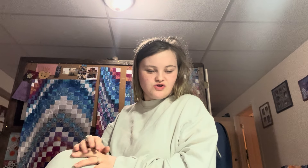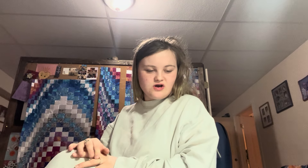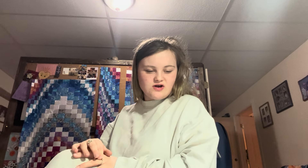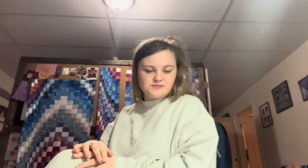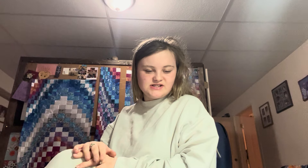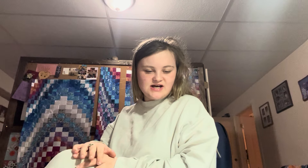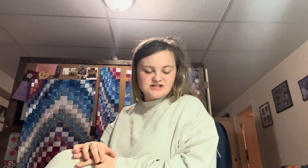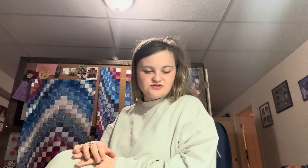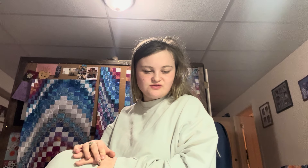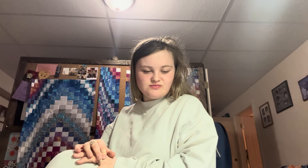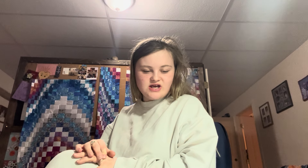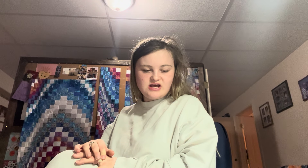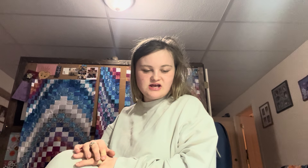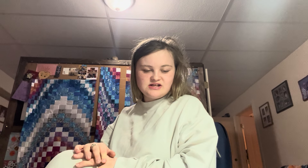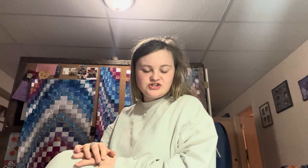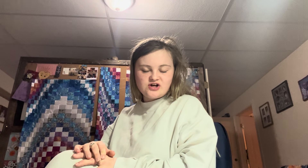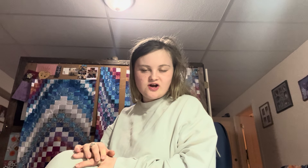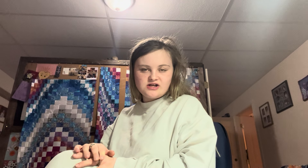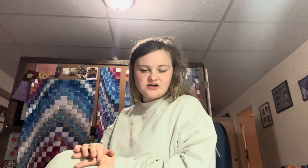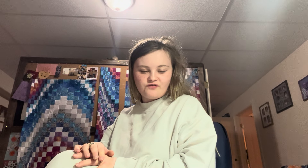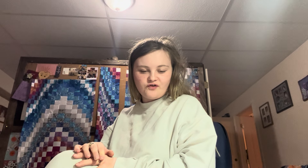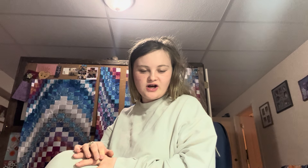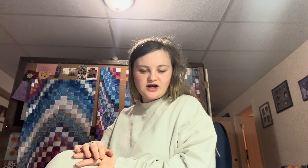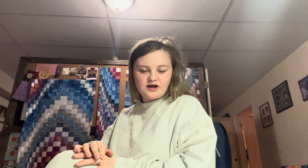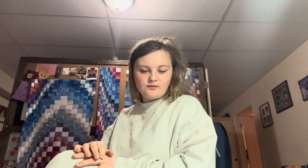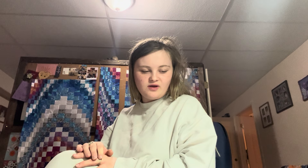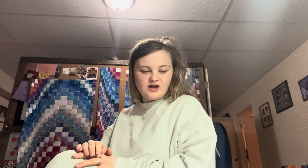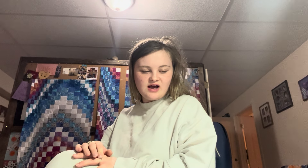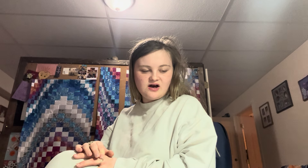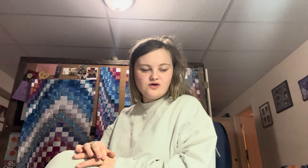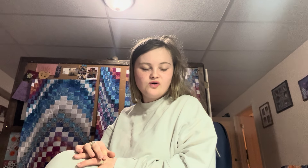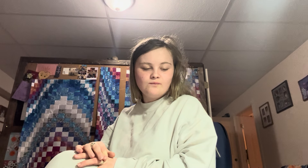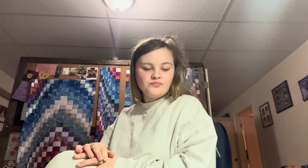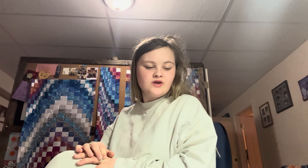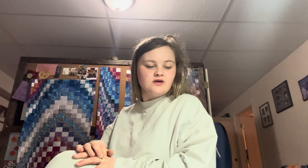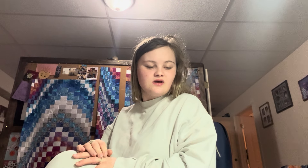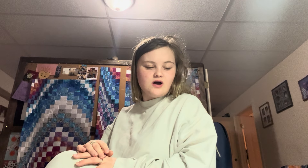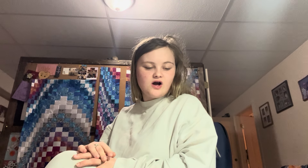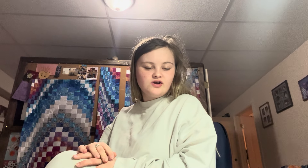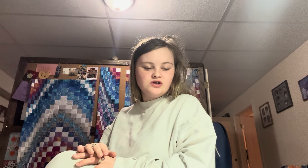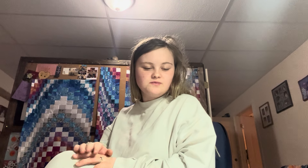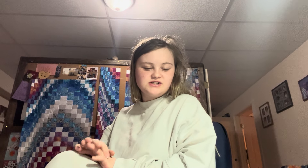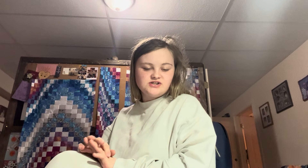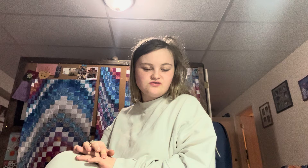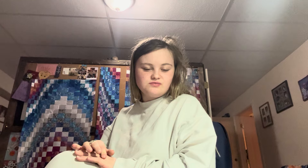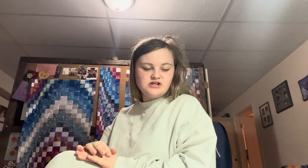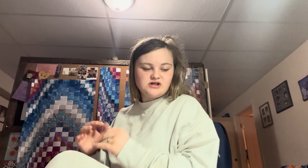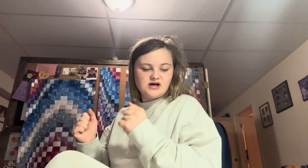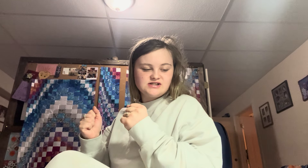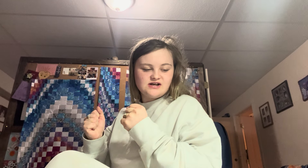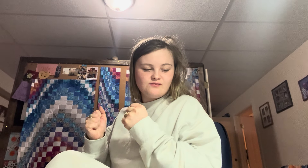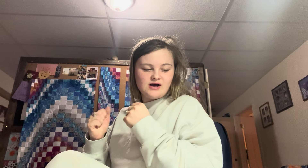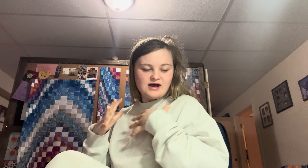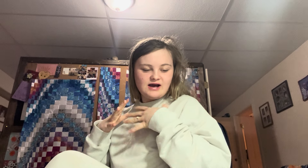You're obsessed with me, it's starting to freak me out. Are you obsessed with me 'cause of my